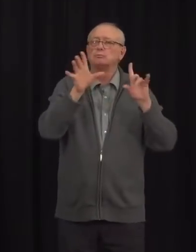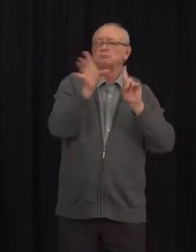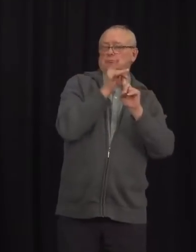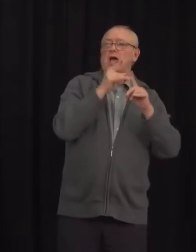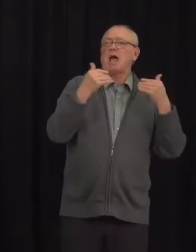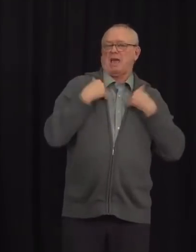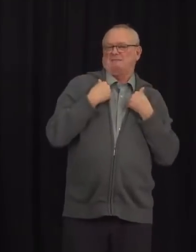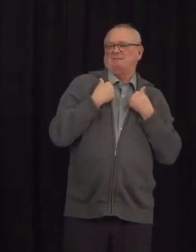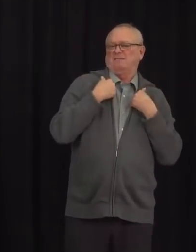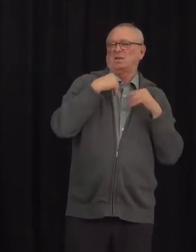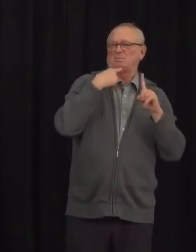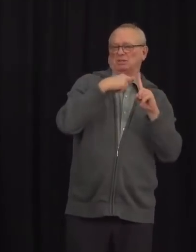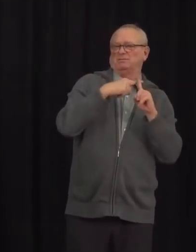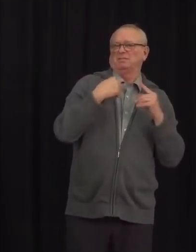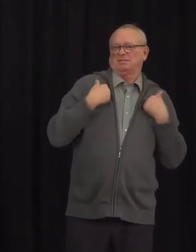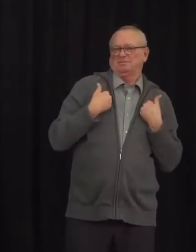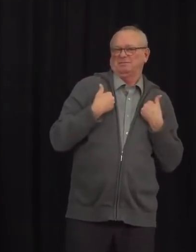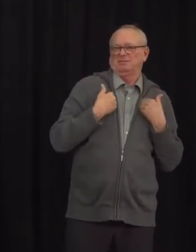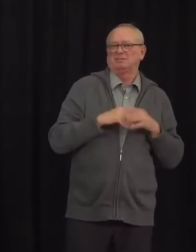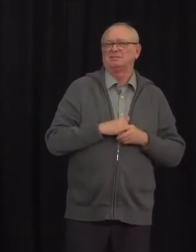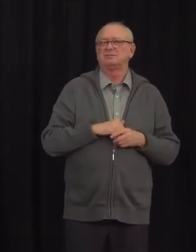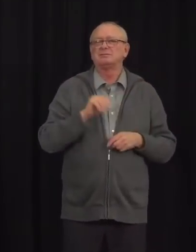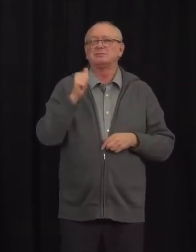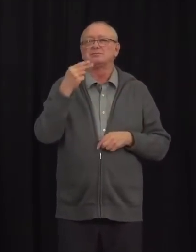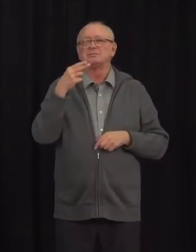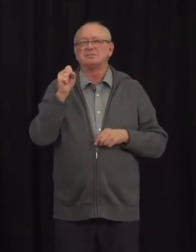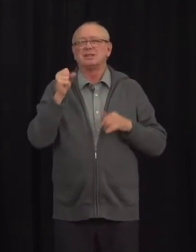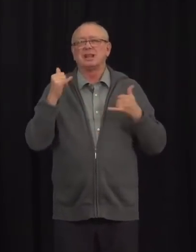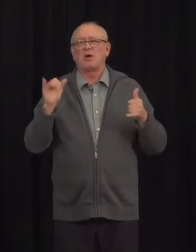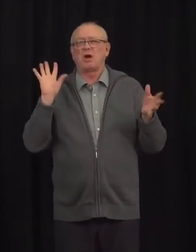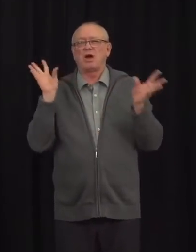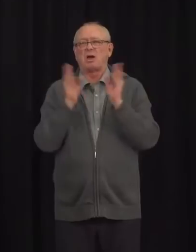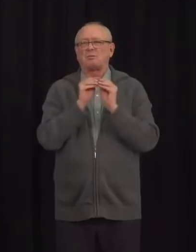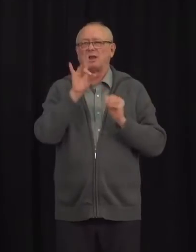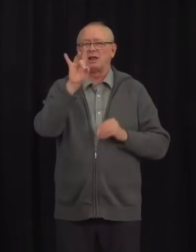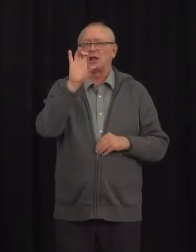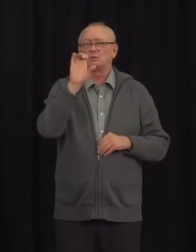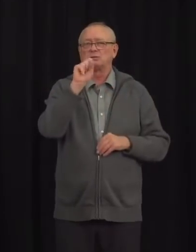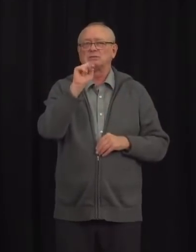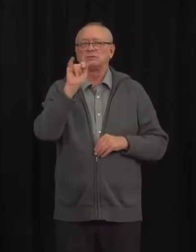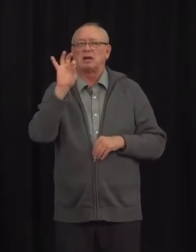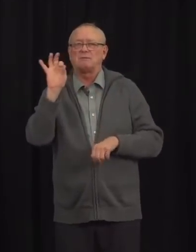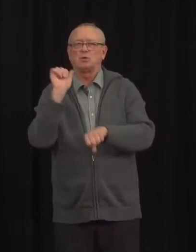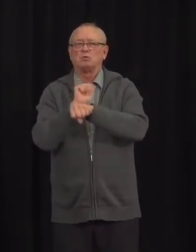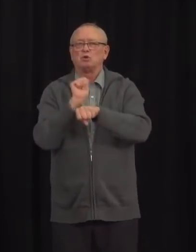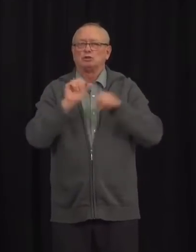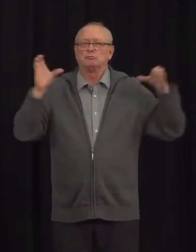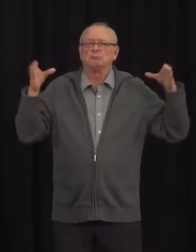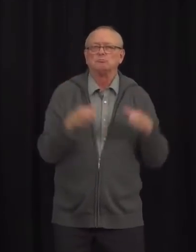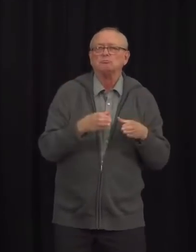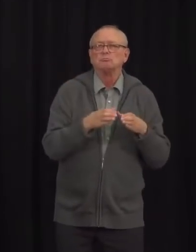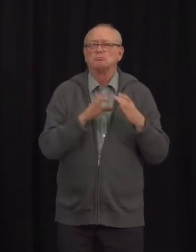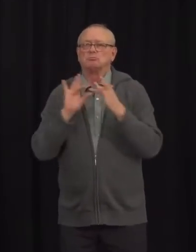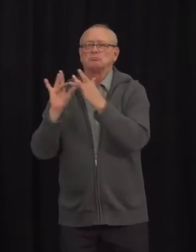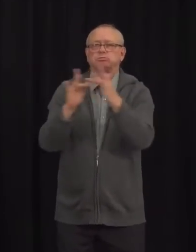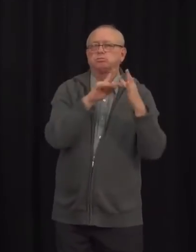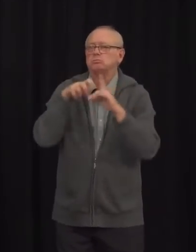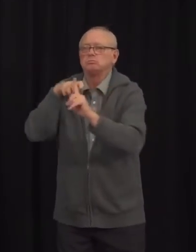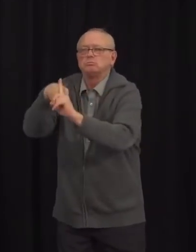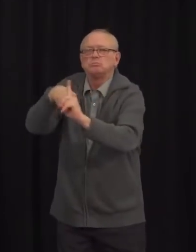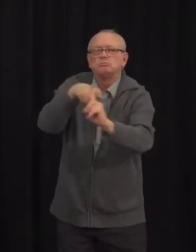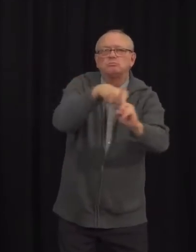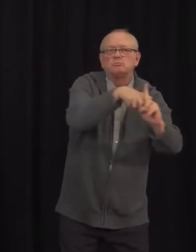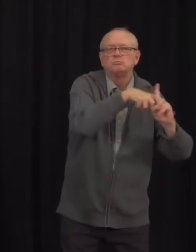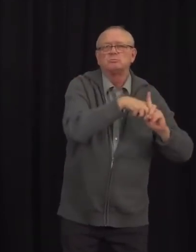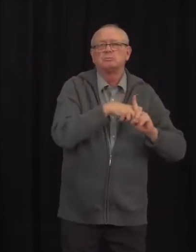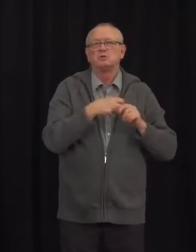now, AHS has more than 800 staff on its contact tracing team. AHS is increasing their staffing as